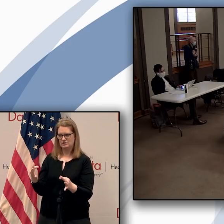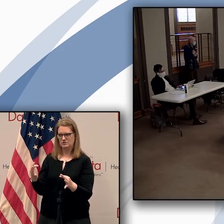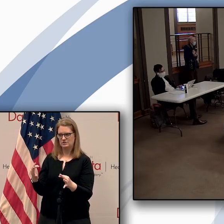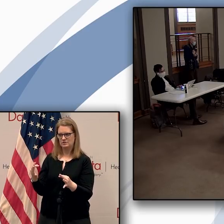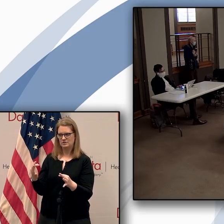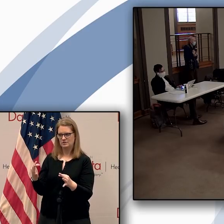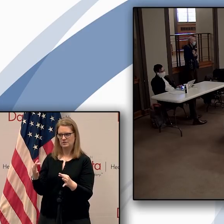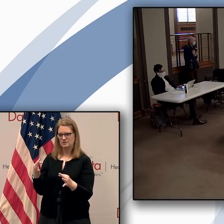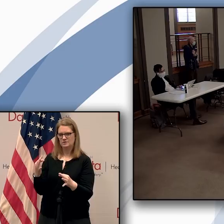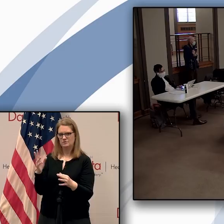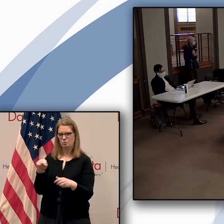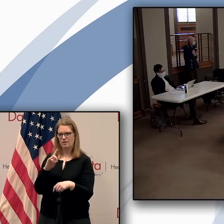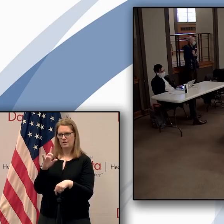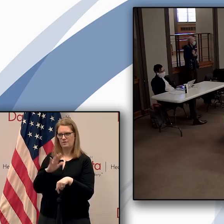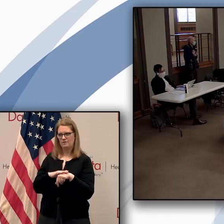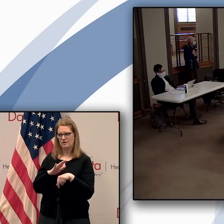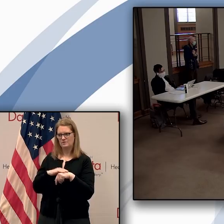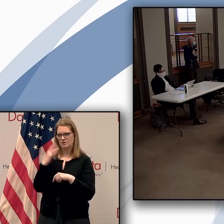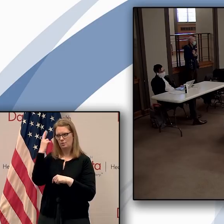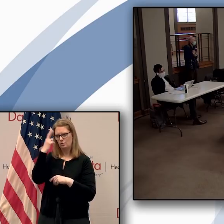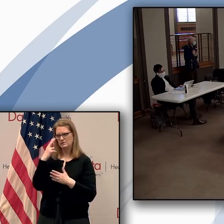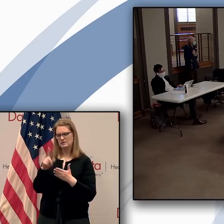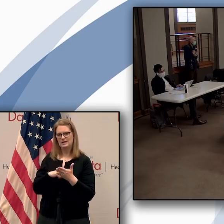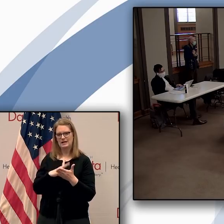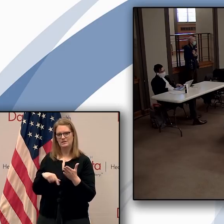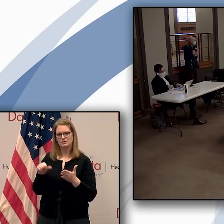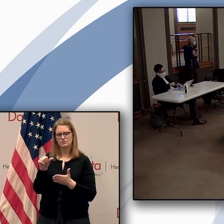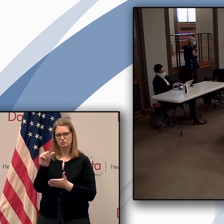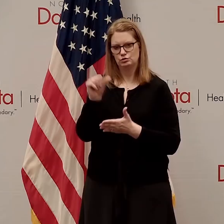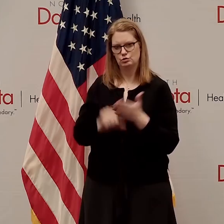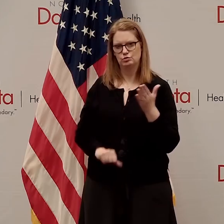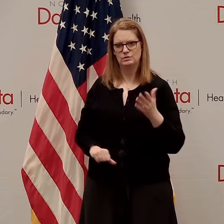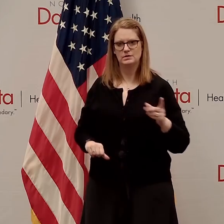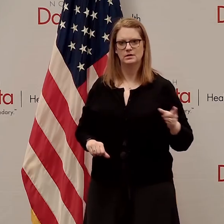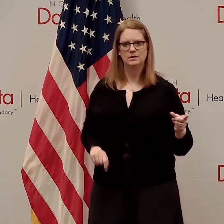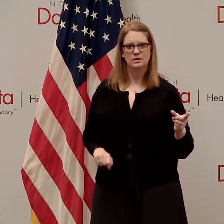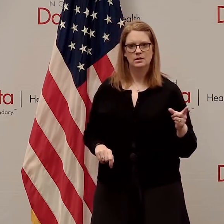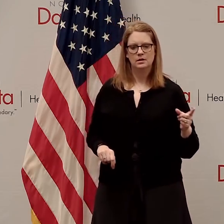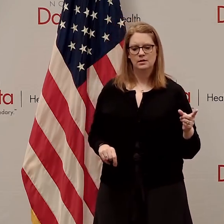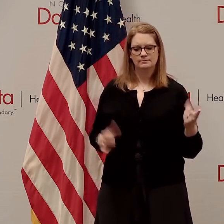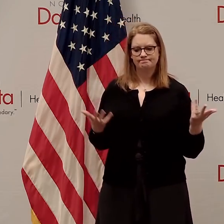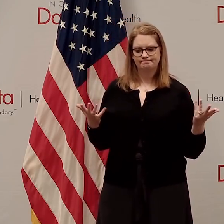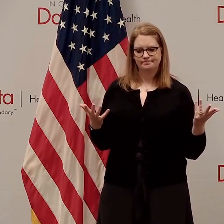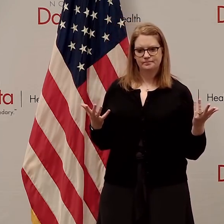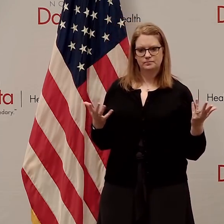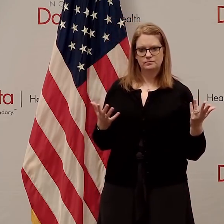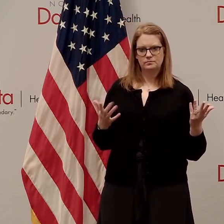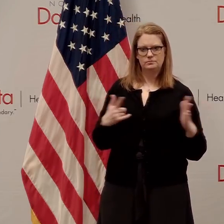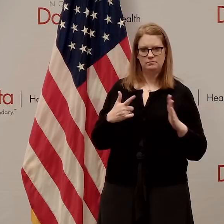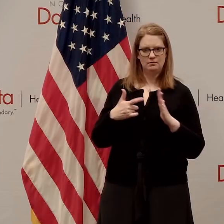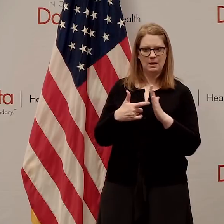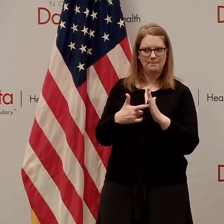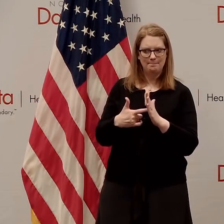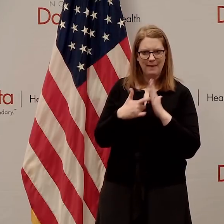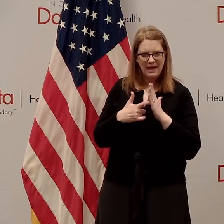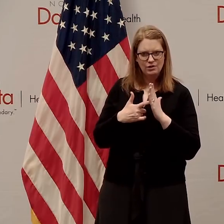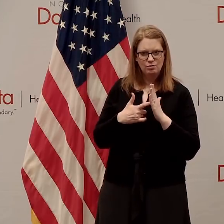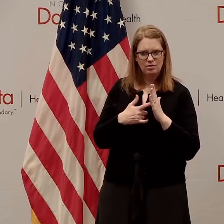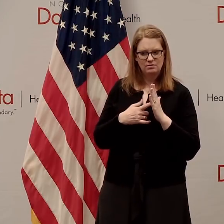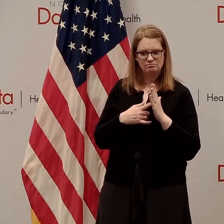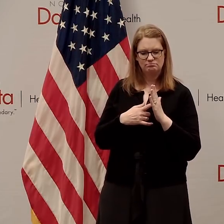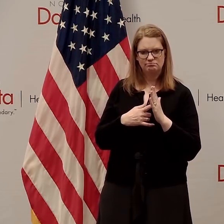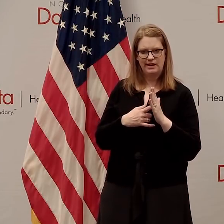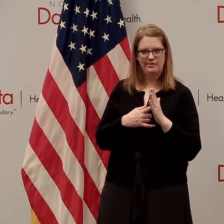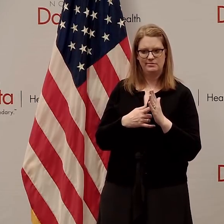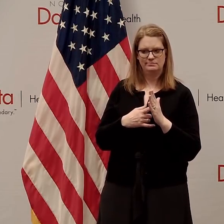citing North Dakota advisories as a reason to cancel these surgeries? Well, there's been no mandatory orders from the state of